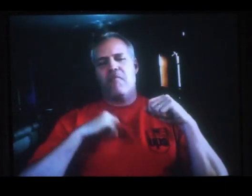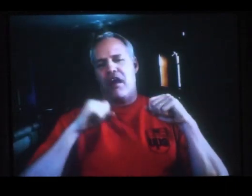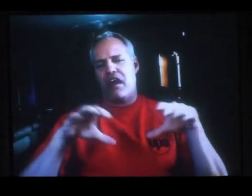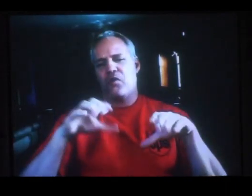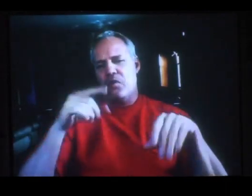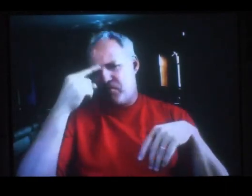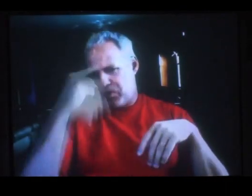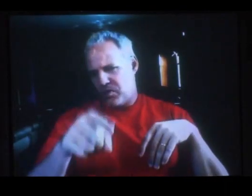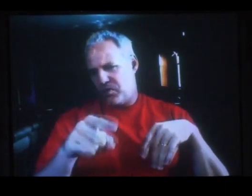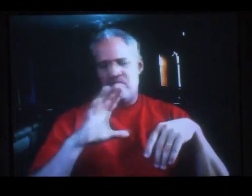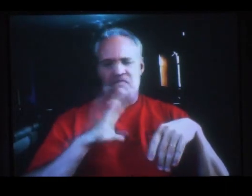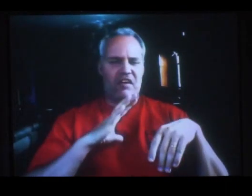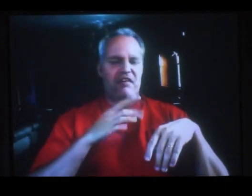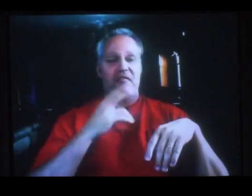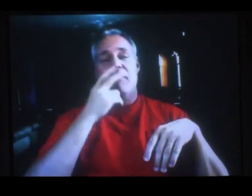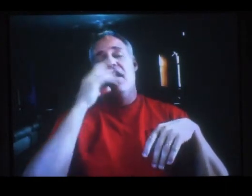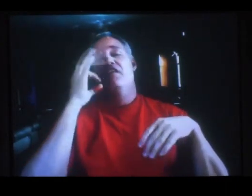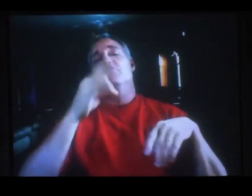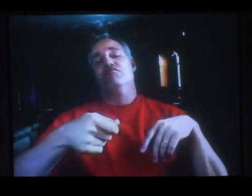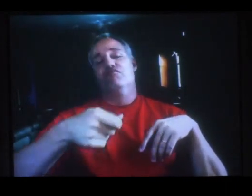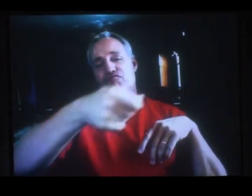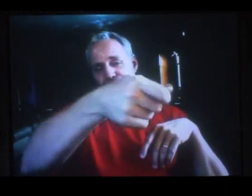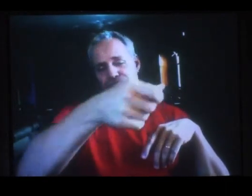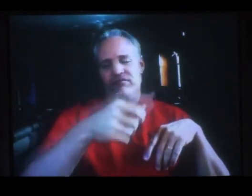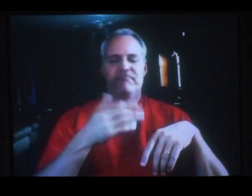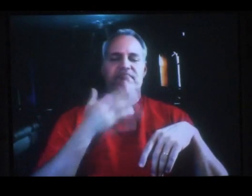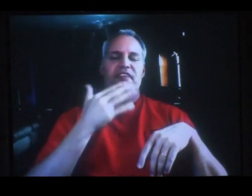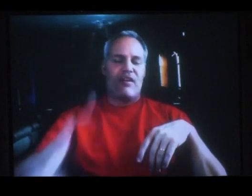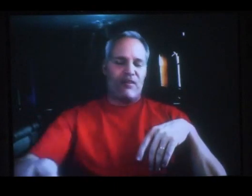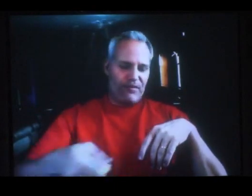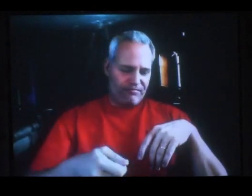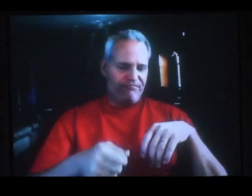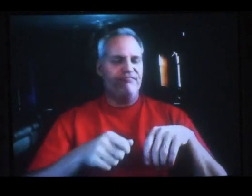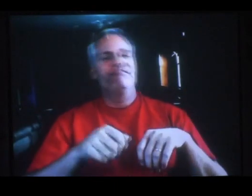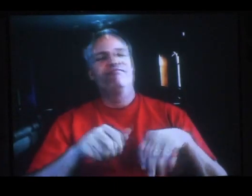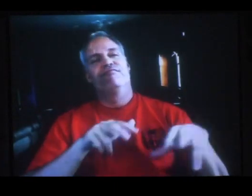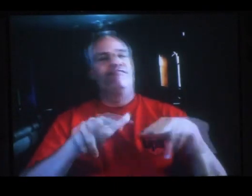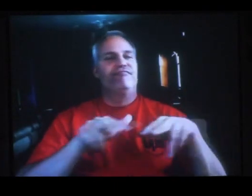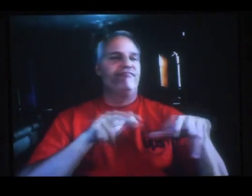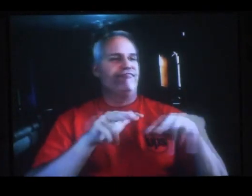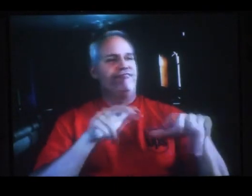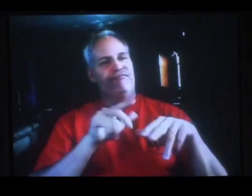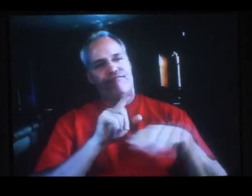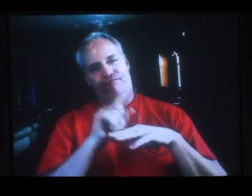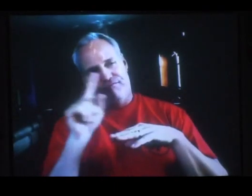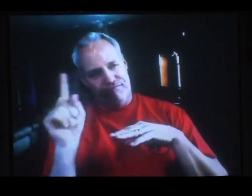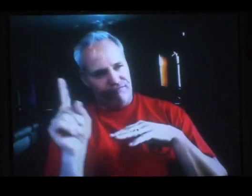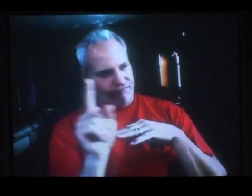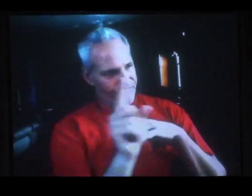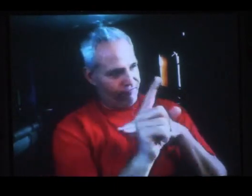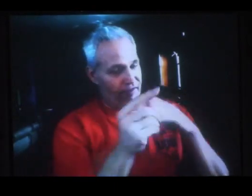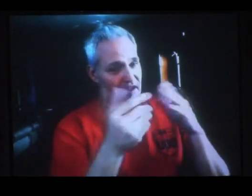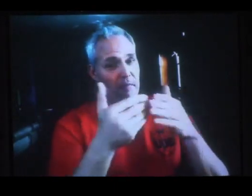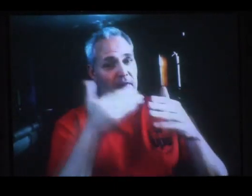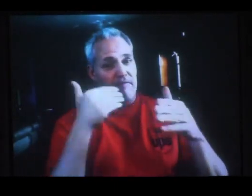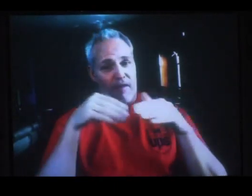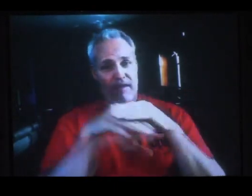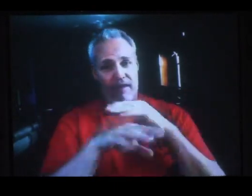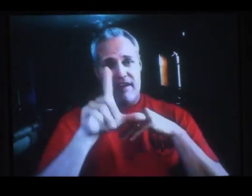the pilot's like, yeah, sure, I can take the dog out for you. That's fine, So she hands him the leash, and, He says, okay, so it's time to mark out, and the pilot goes out.